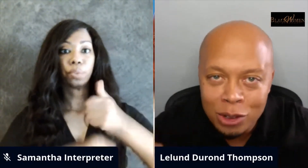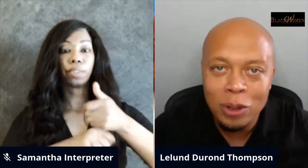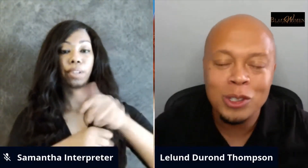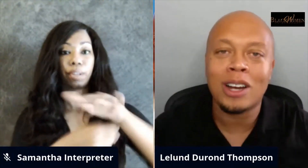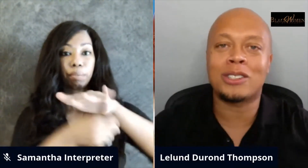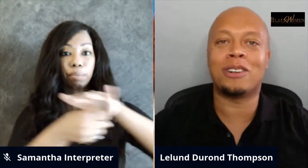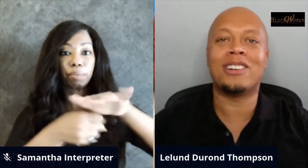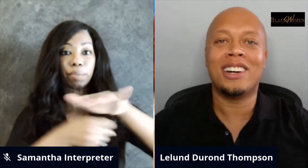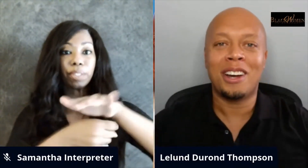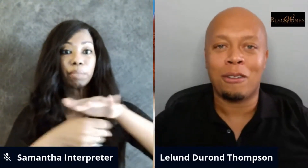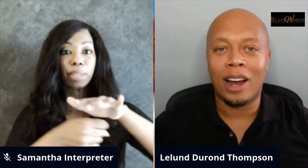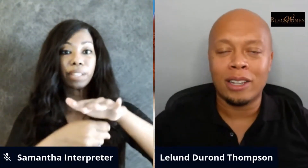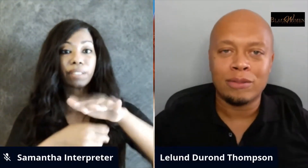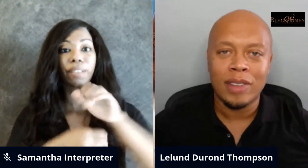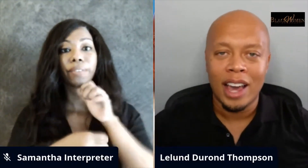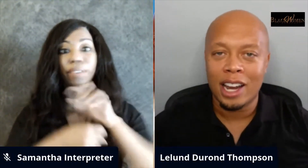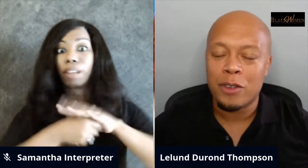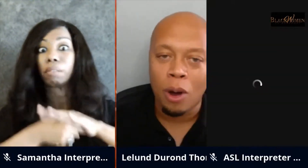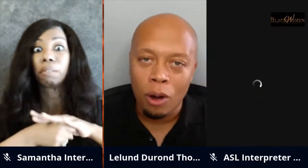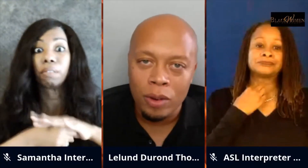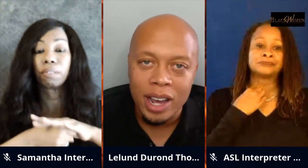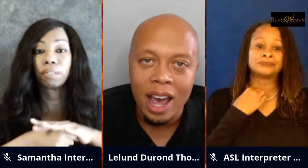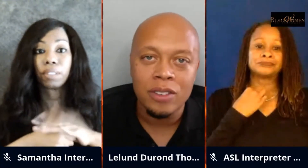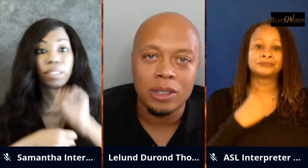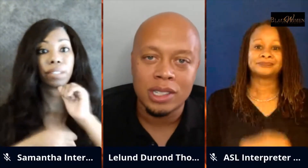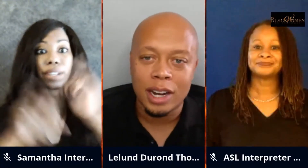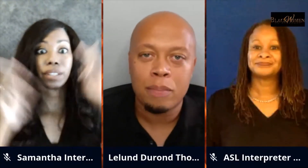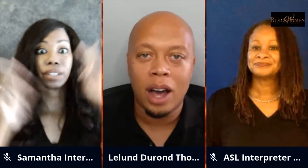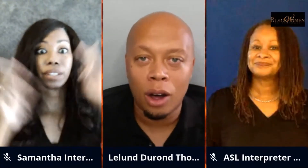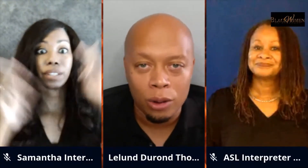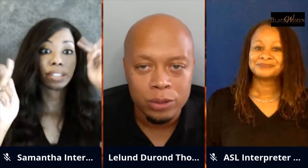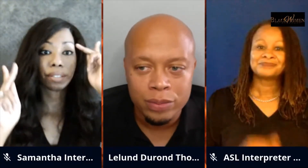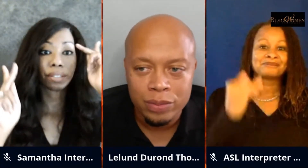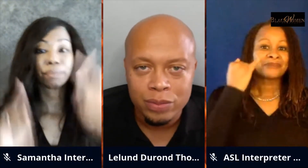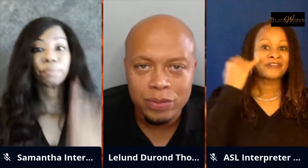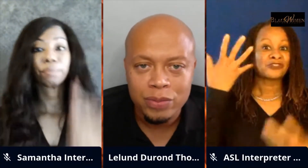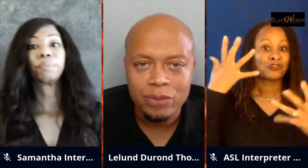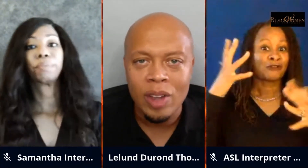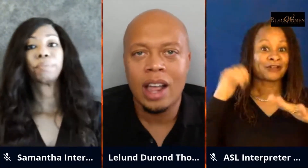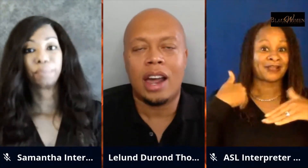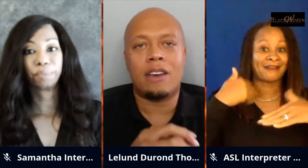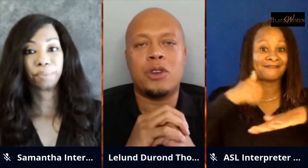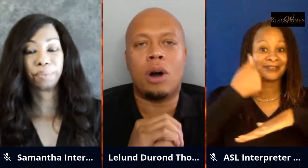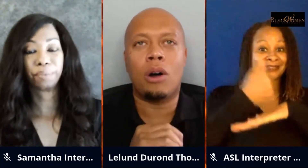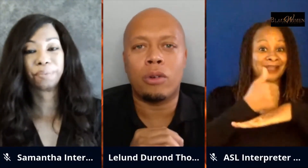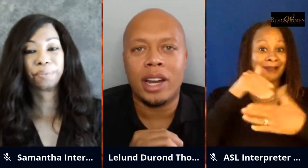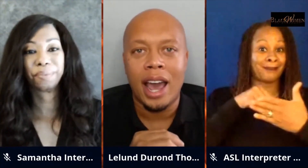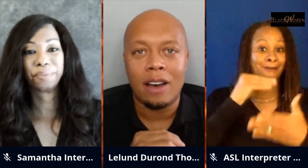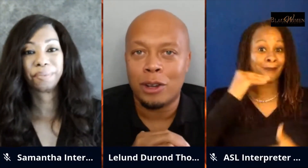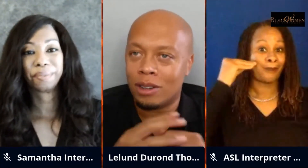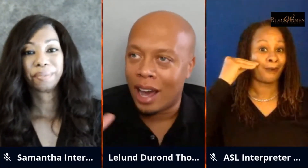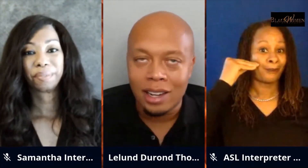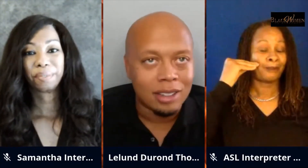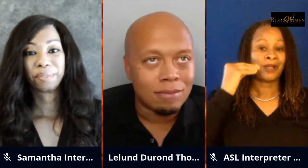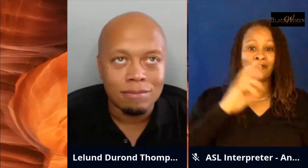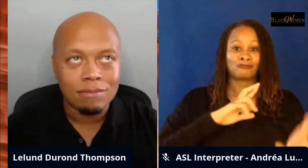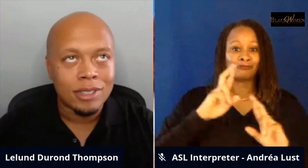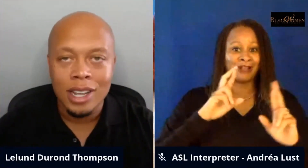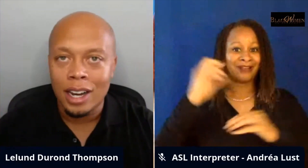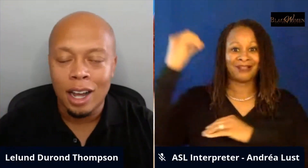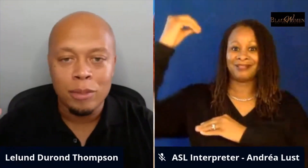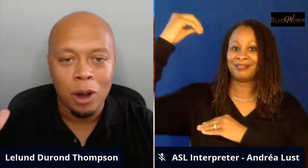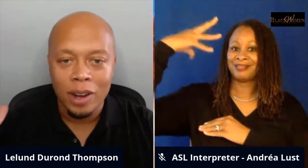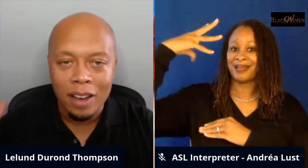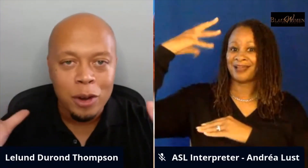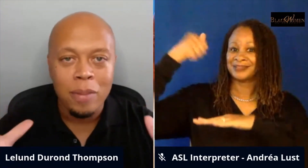not super stressful, right? And if you already have your setup at home, if you already have your lighting